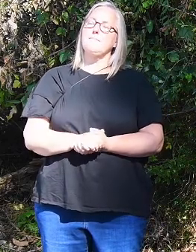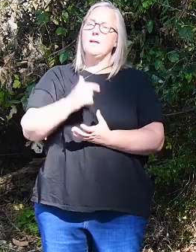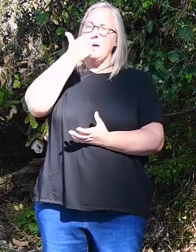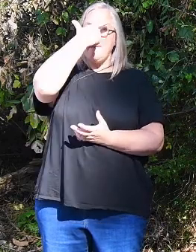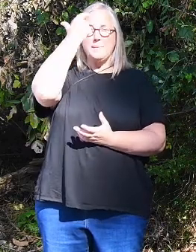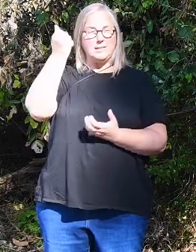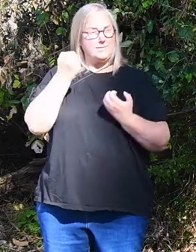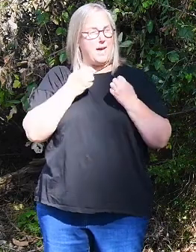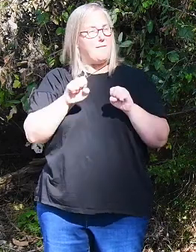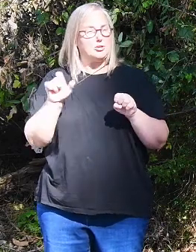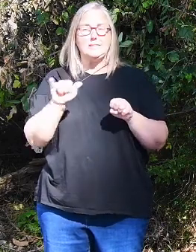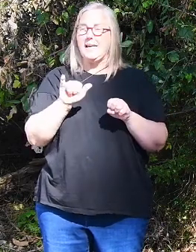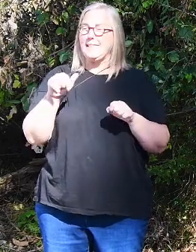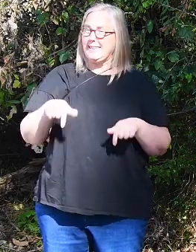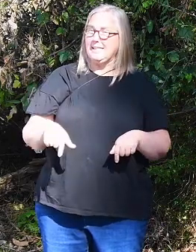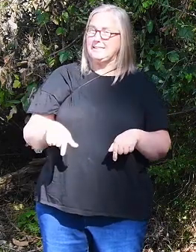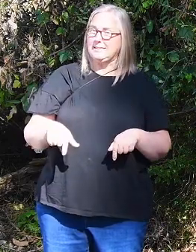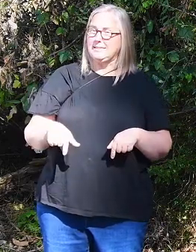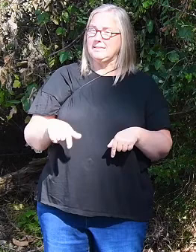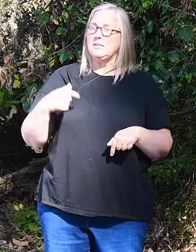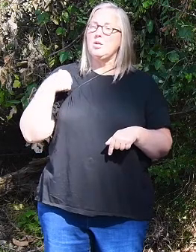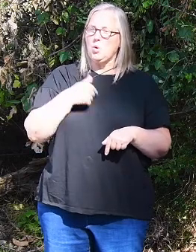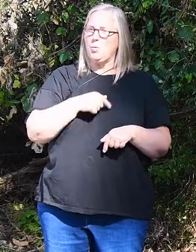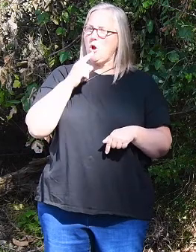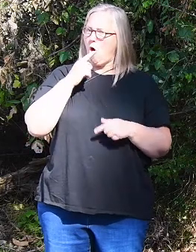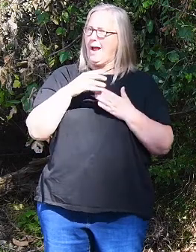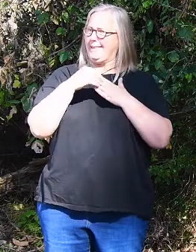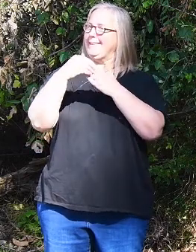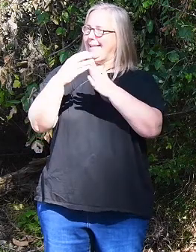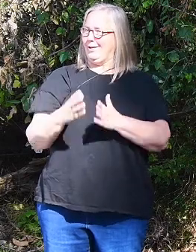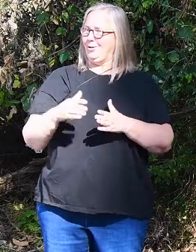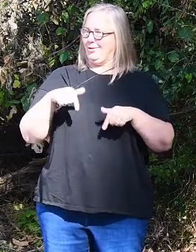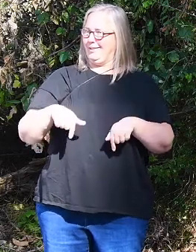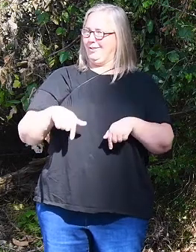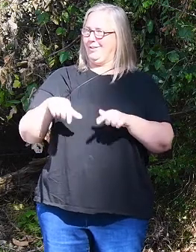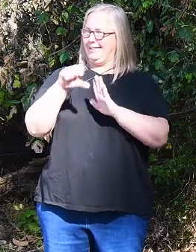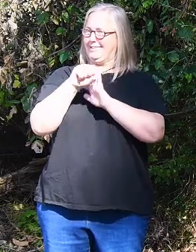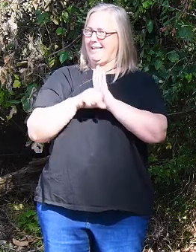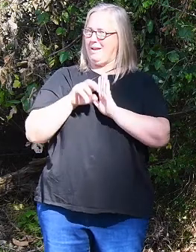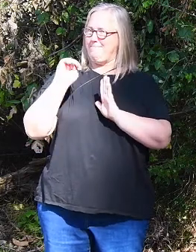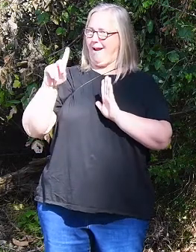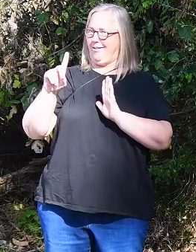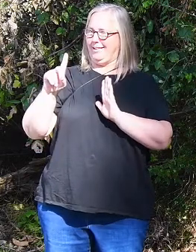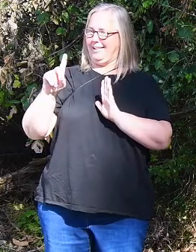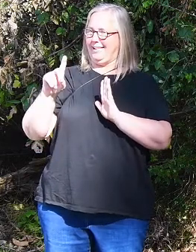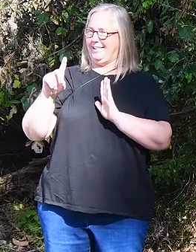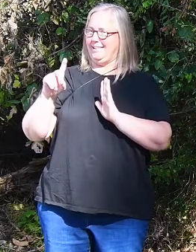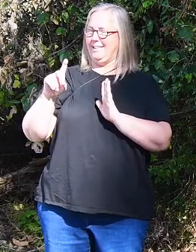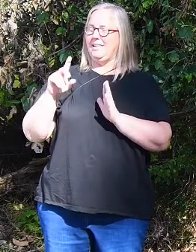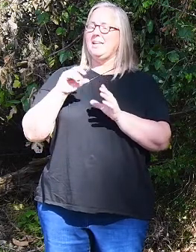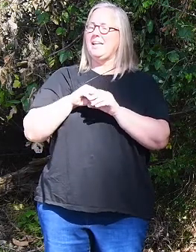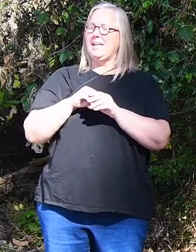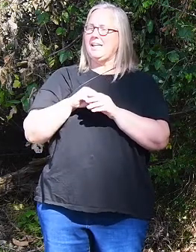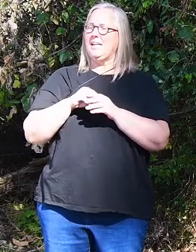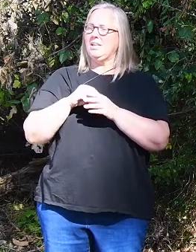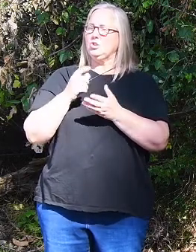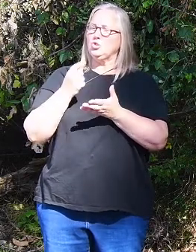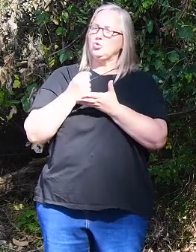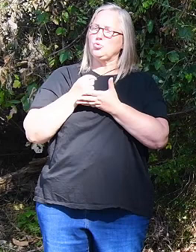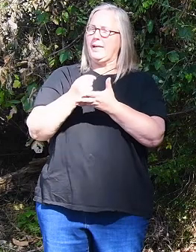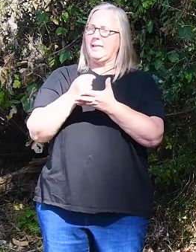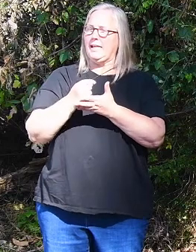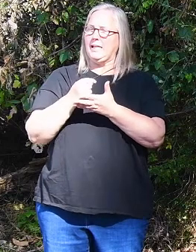Because of efforts like this, we are a leader in the state of Maryland in treating impervious